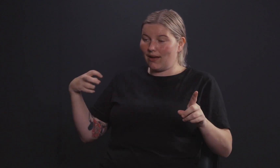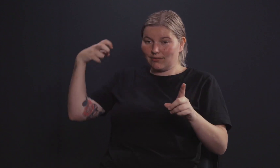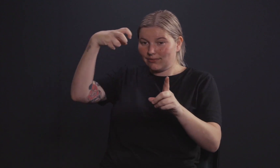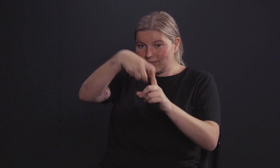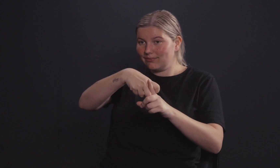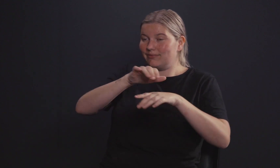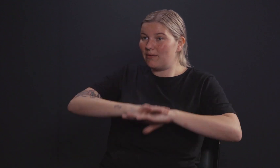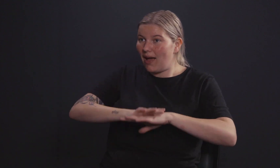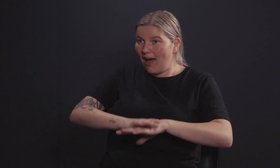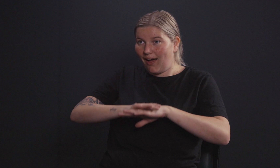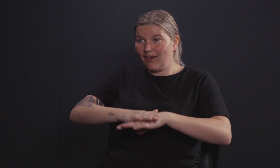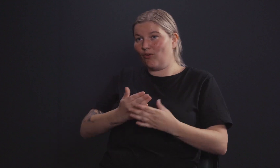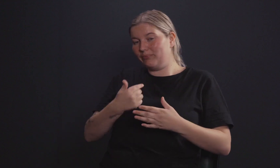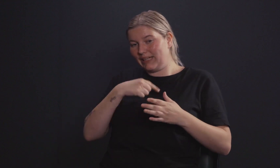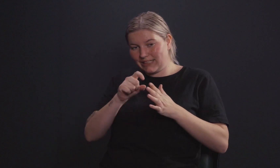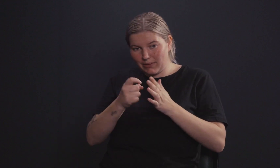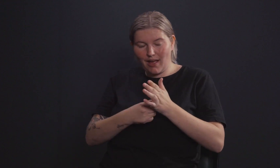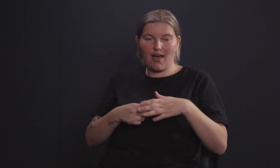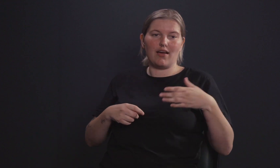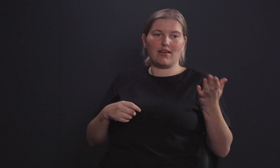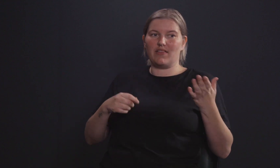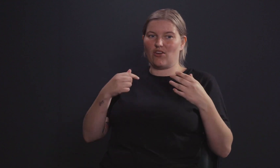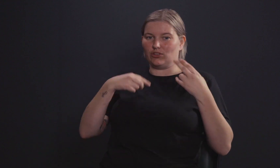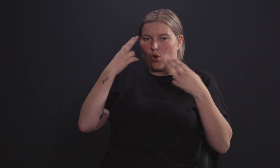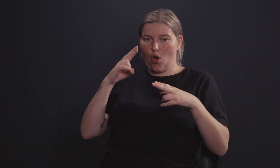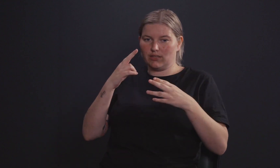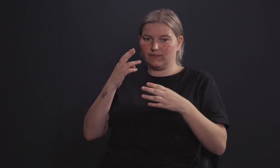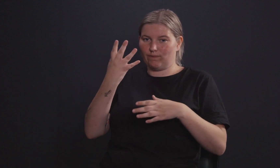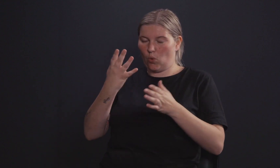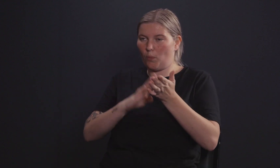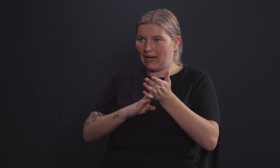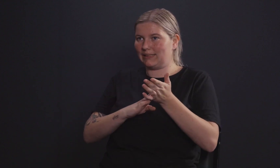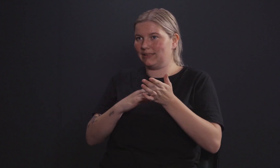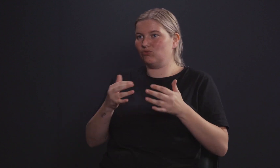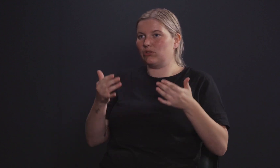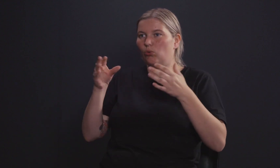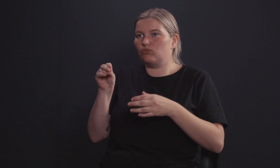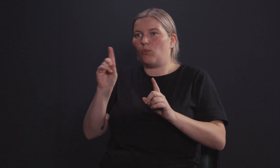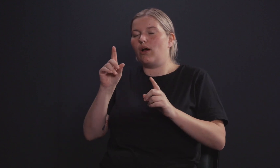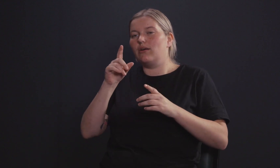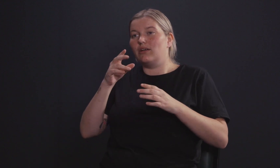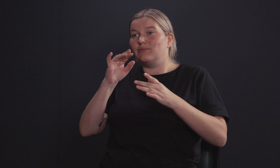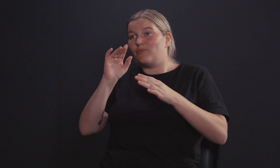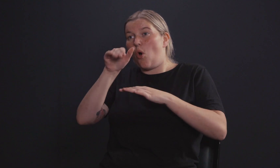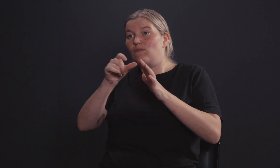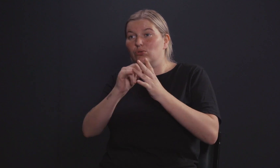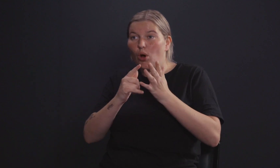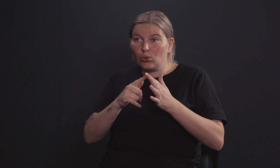Doctors started administering CPR and I actually died for 4 minutes. That was because I'd been overdosed